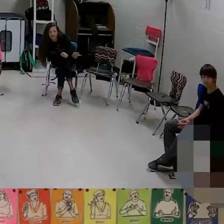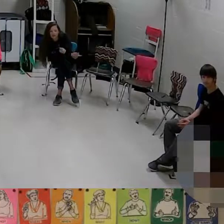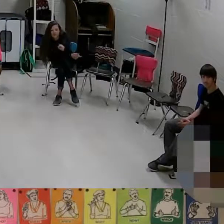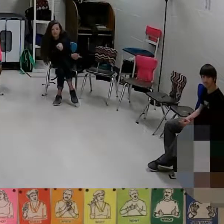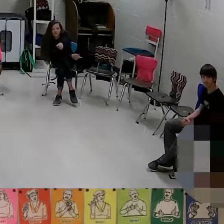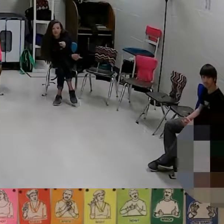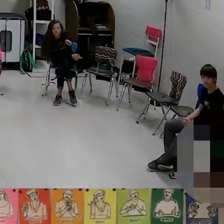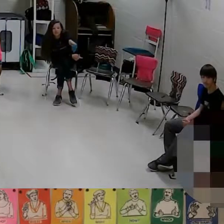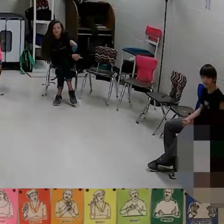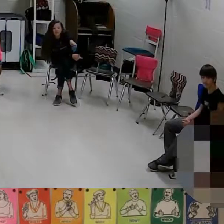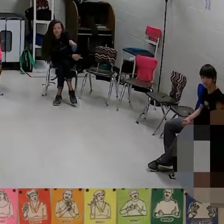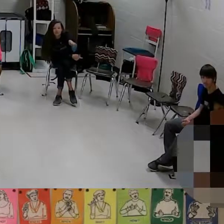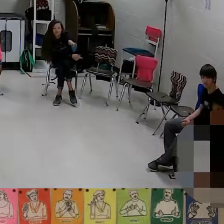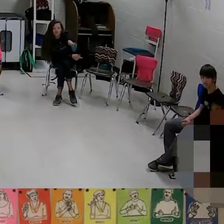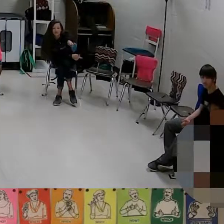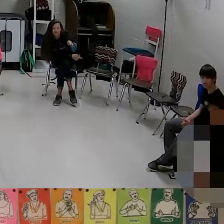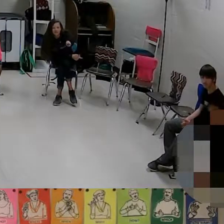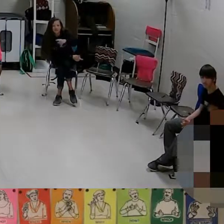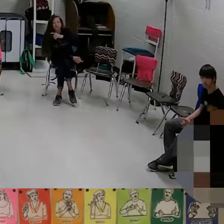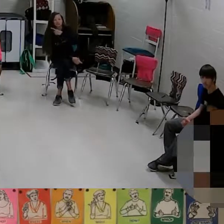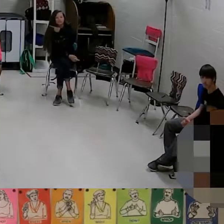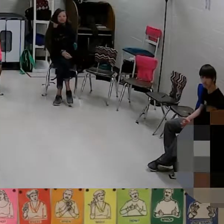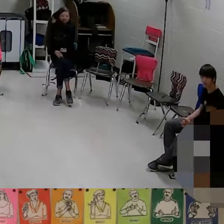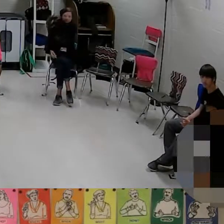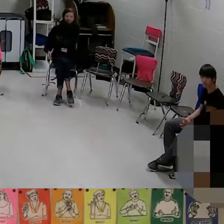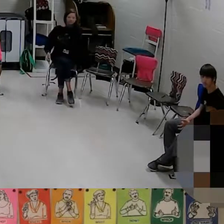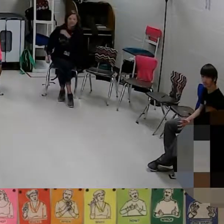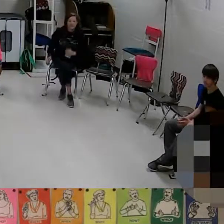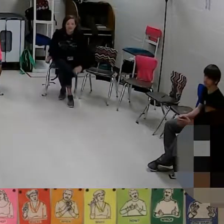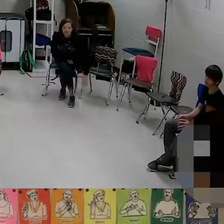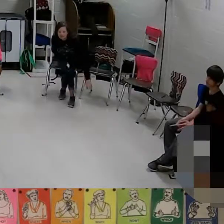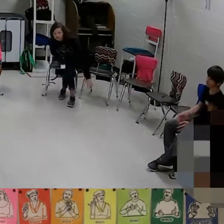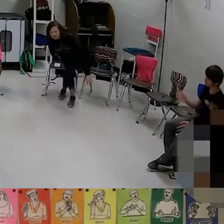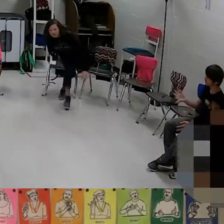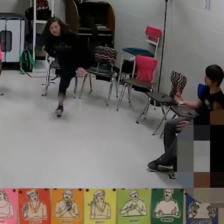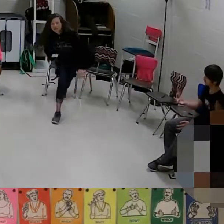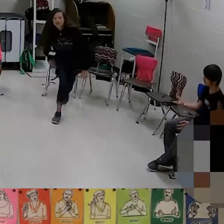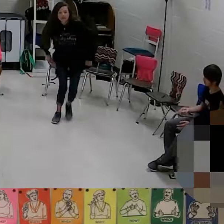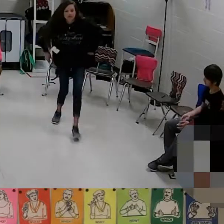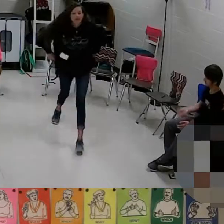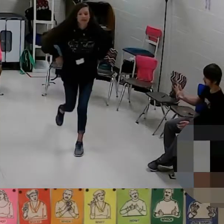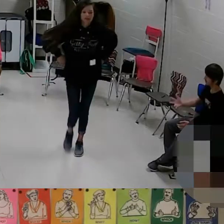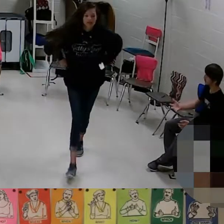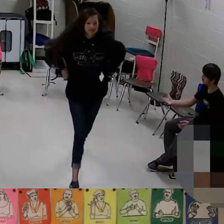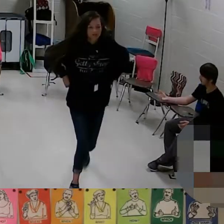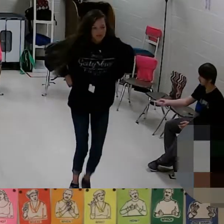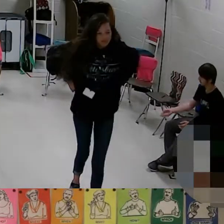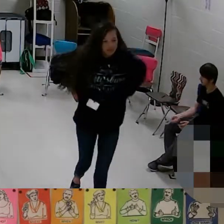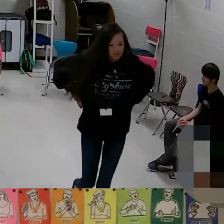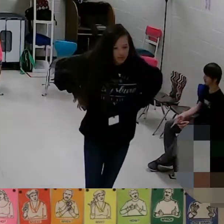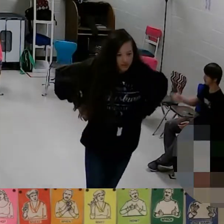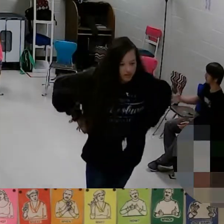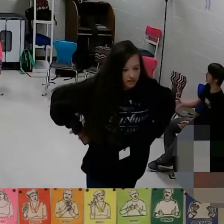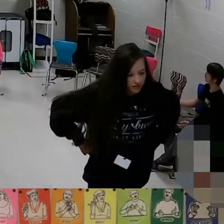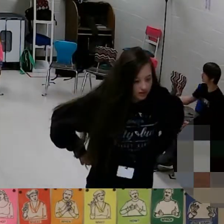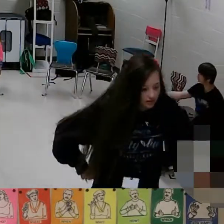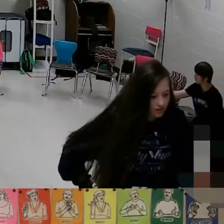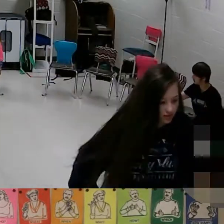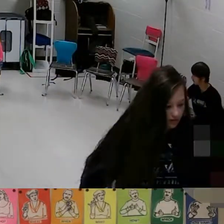think 13 should go to 11. Yeah. And then, No, 12 needs to go well- to 11 look like it's in the right spot. No, Hold on. 12 needs to go to 12,